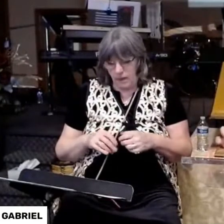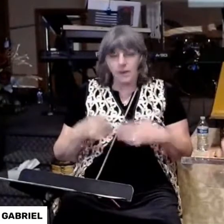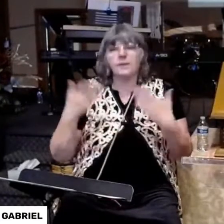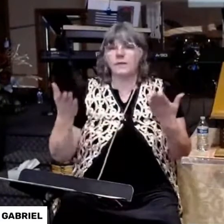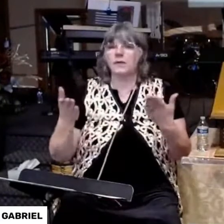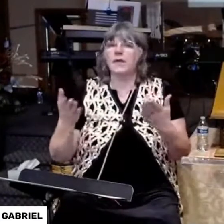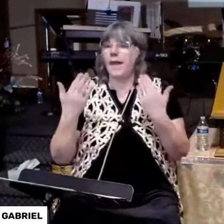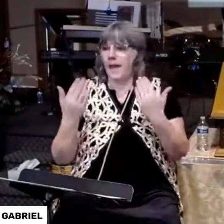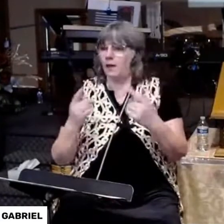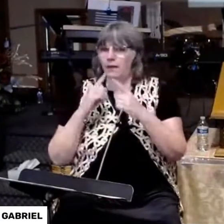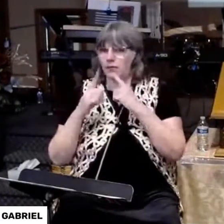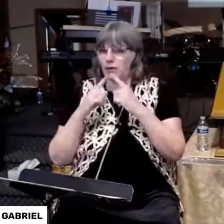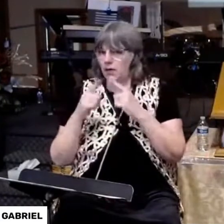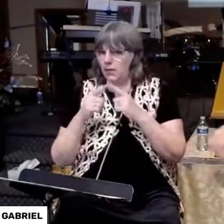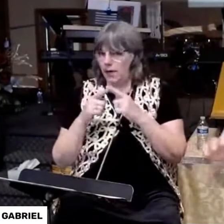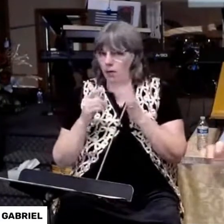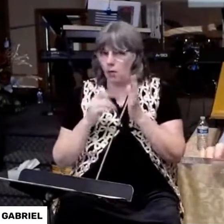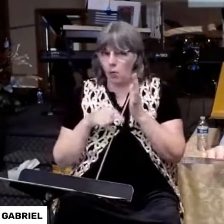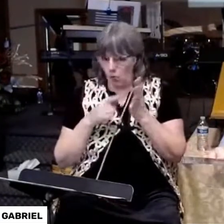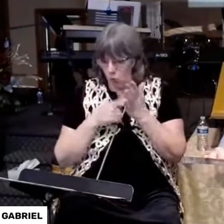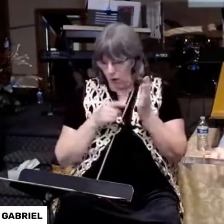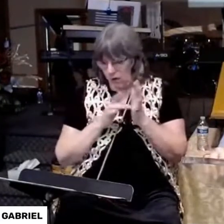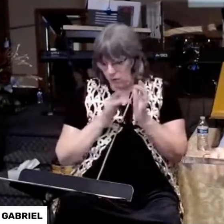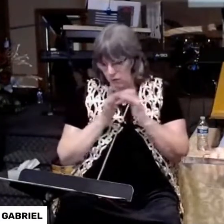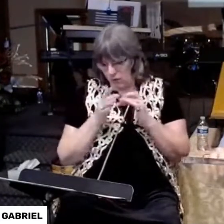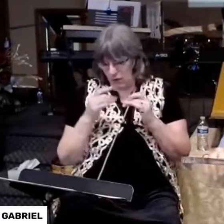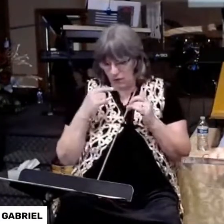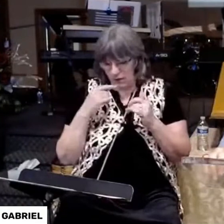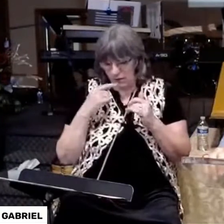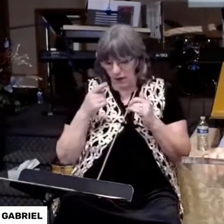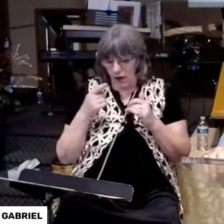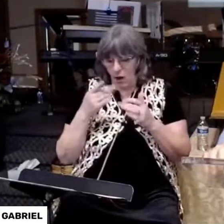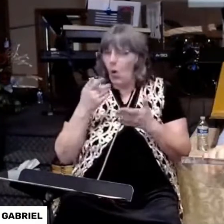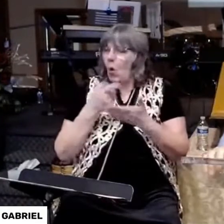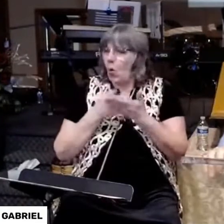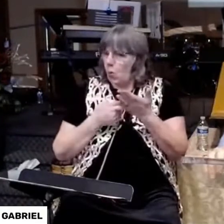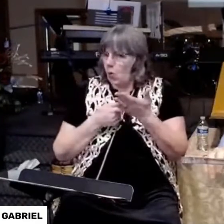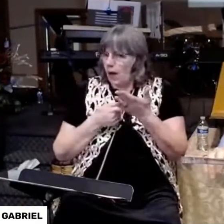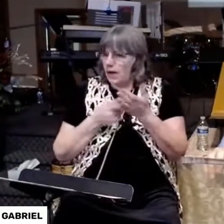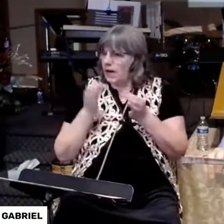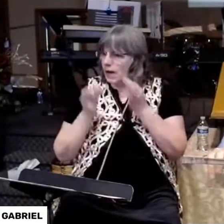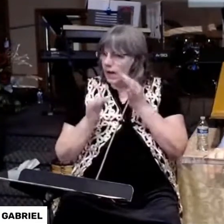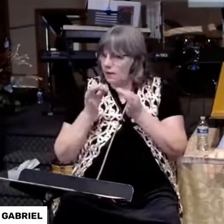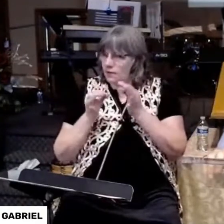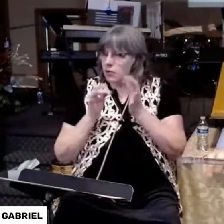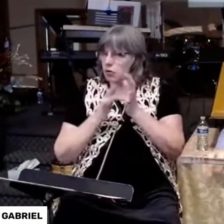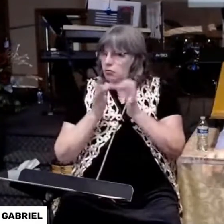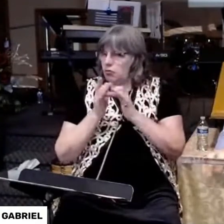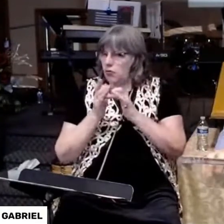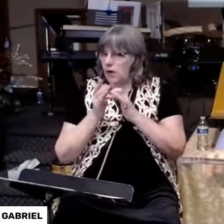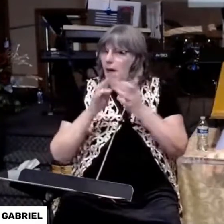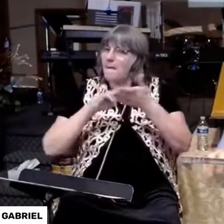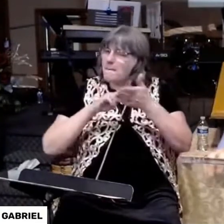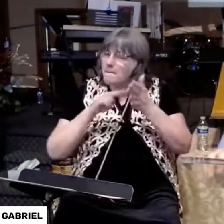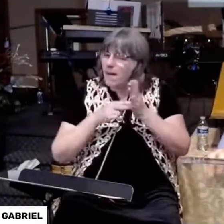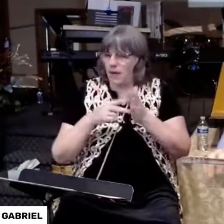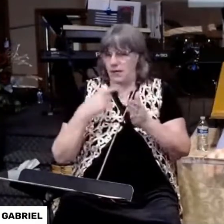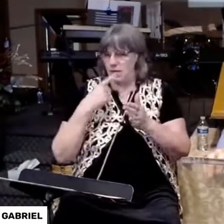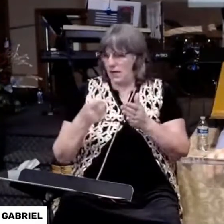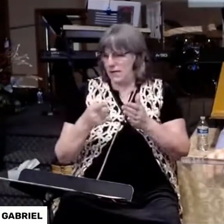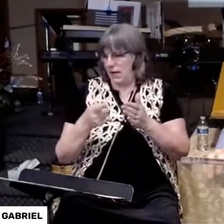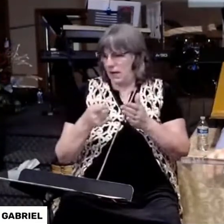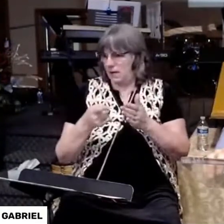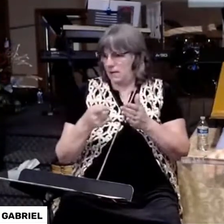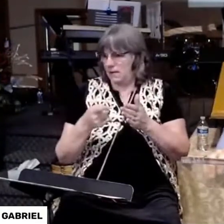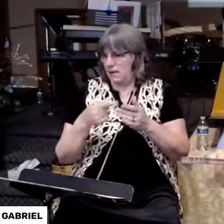That's our message for us today. And we can read a lot of it in Matthew 5, 6,